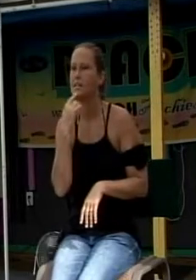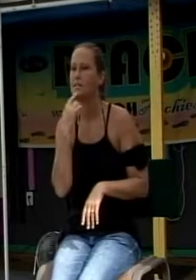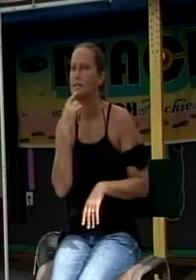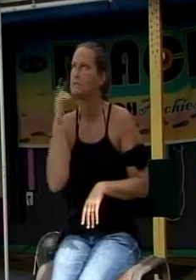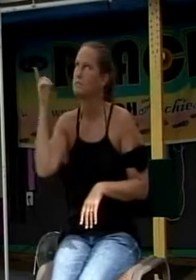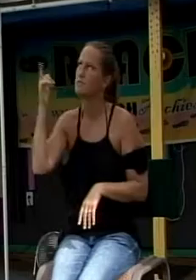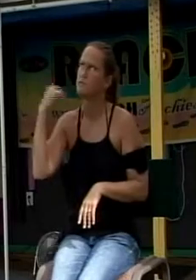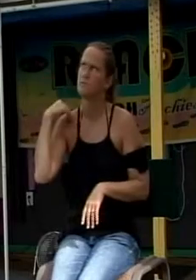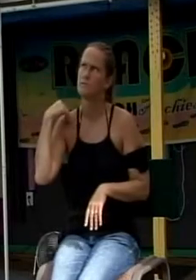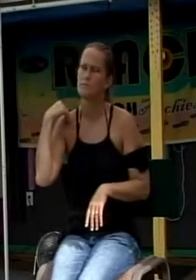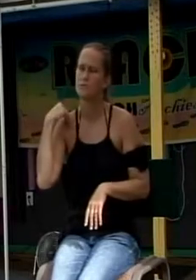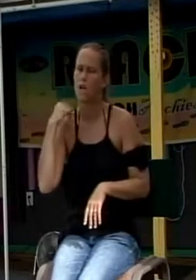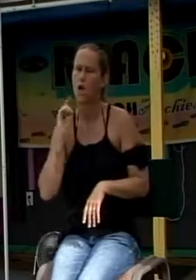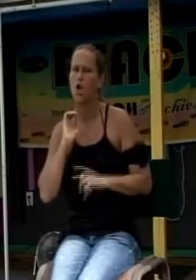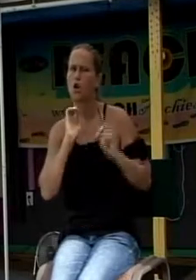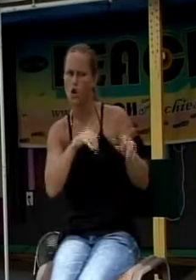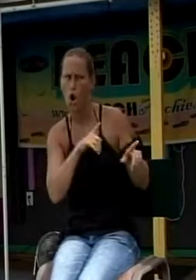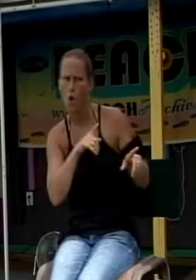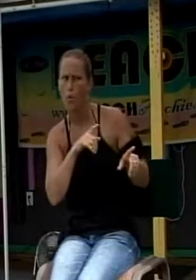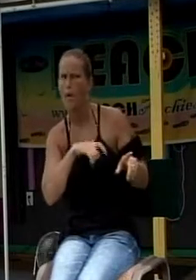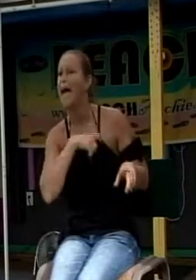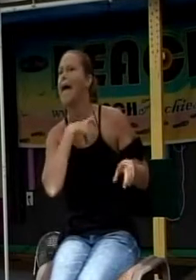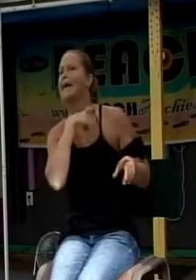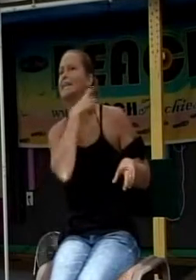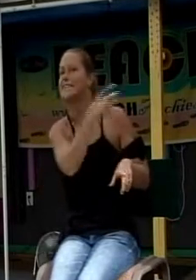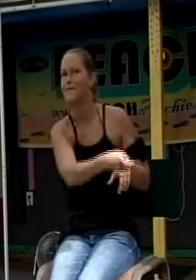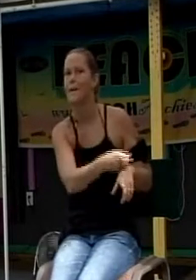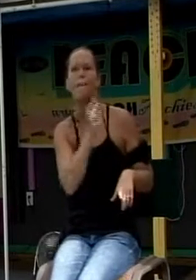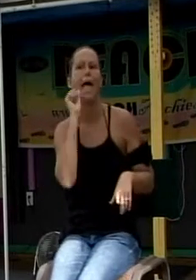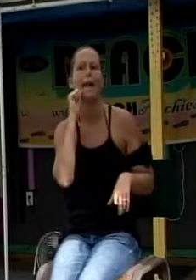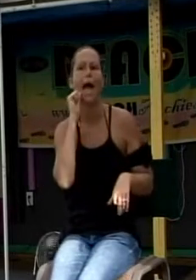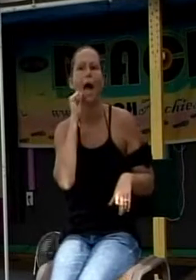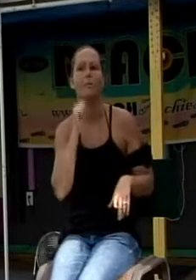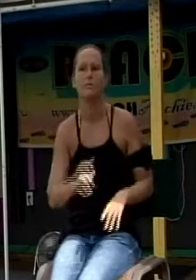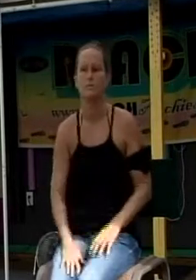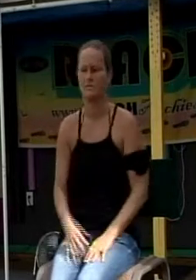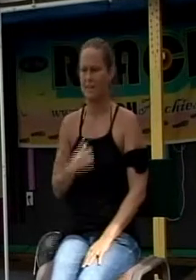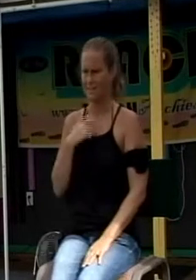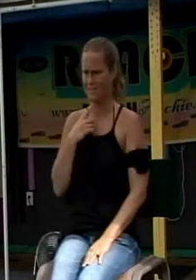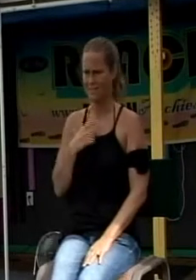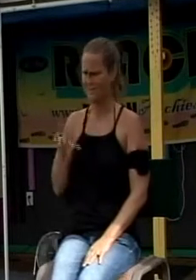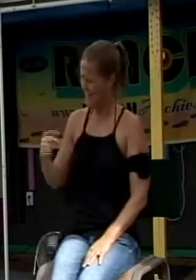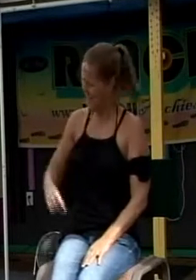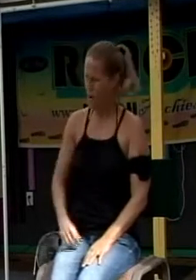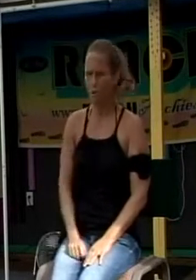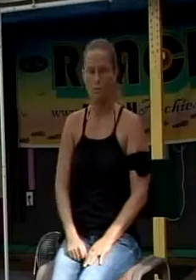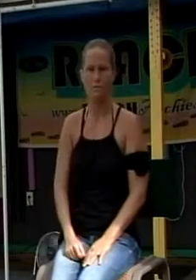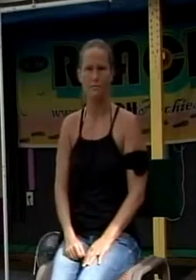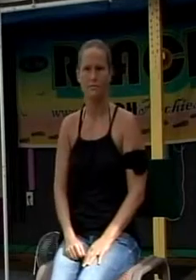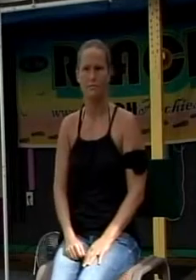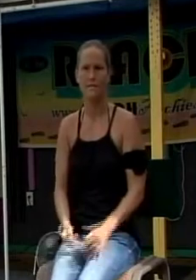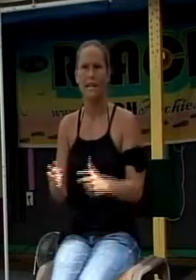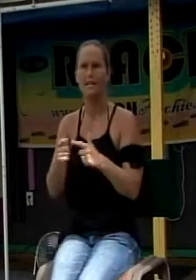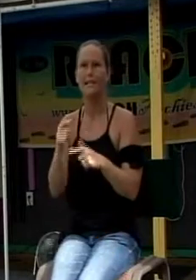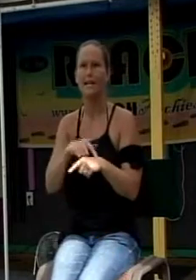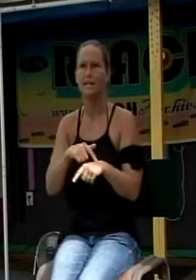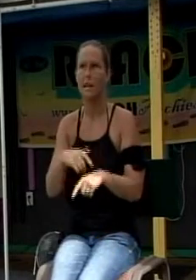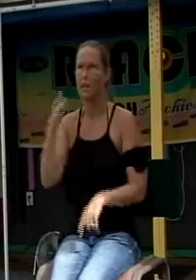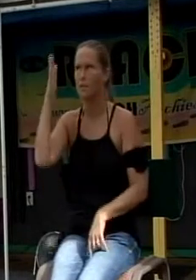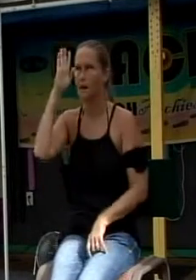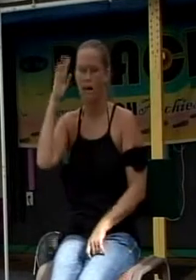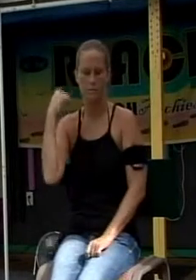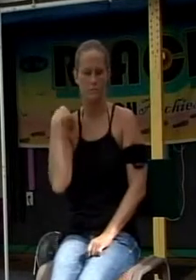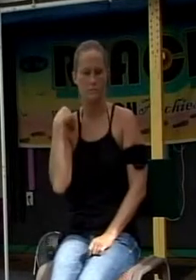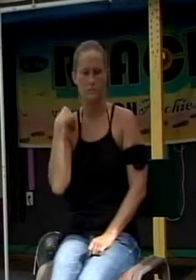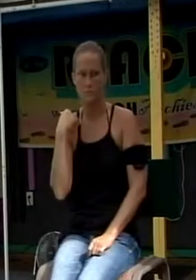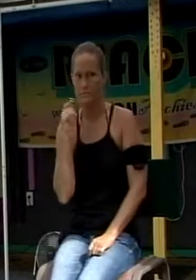guy an apple. No, I'm not going to do it. The third time, it was in my language. Dude, you have two. He don't